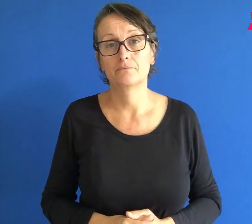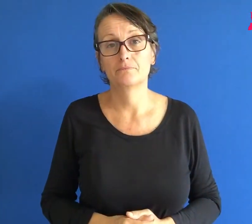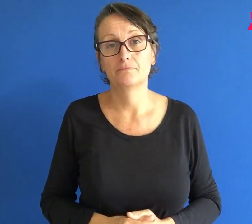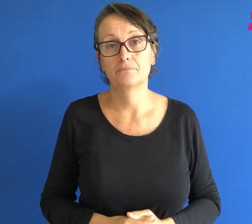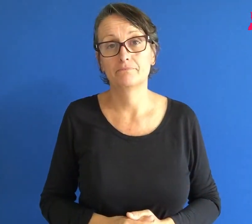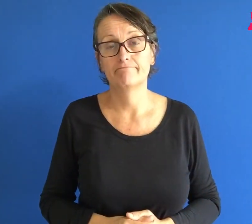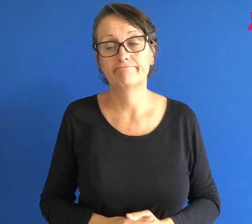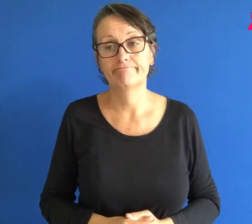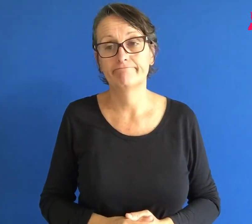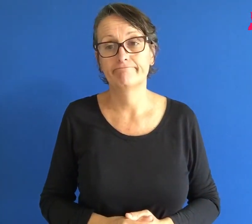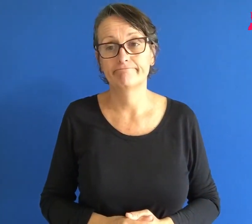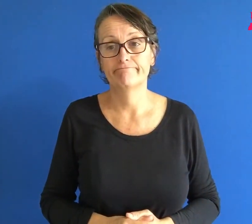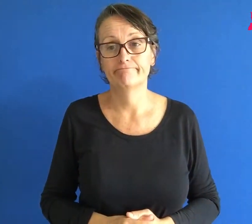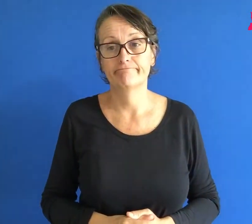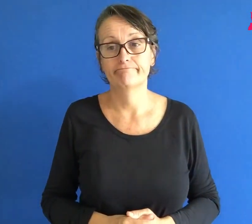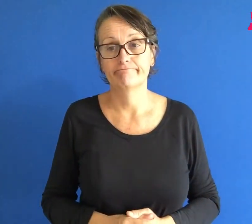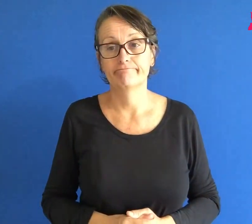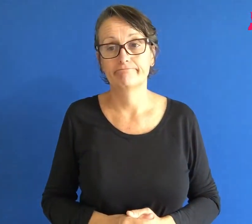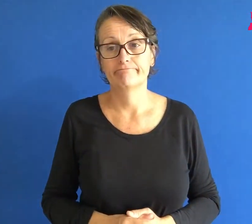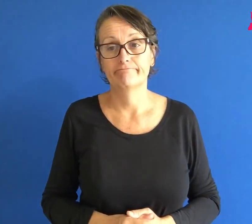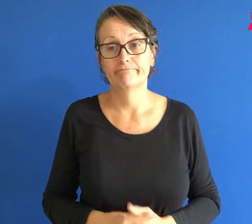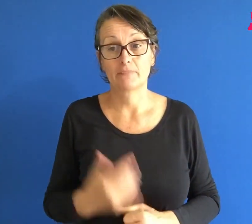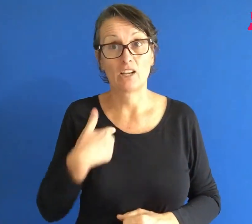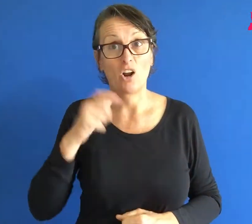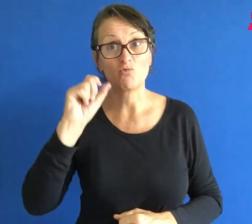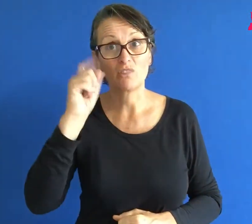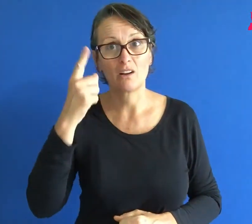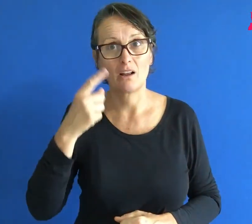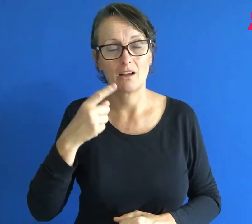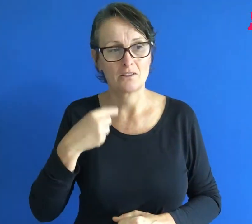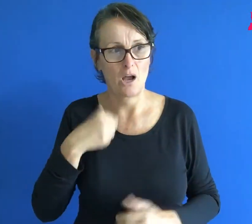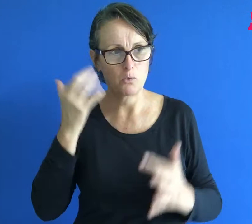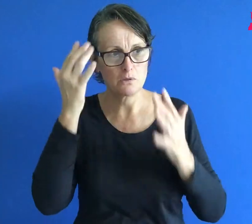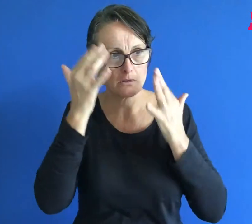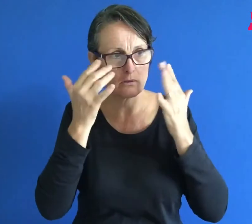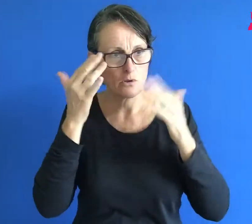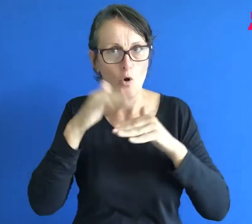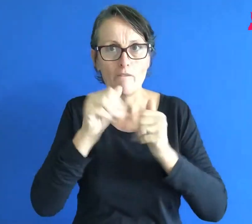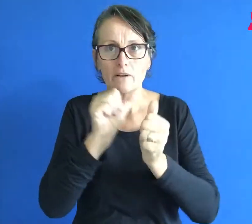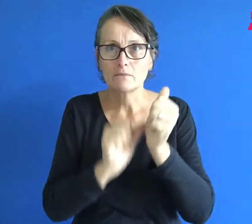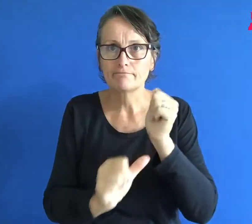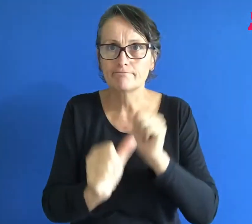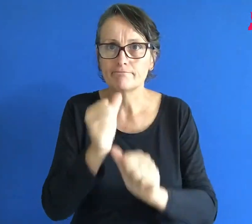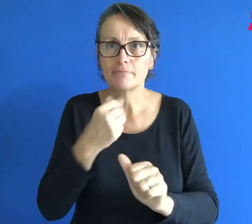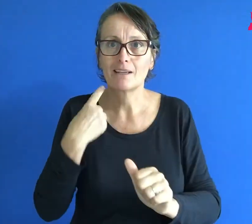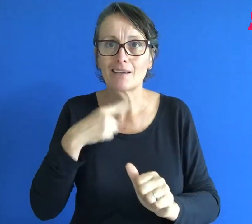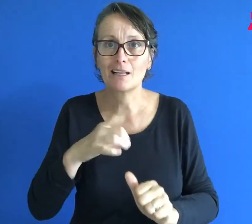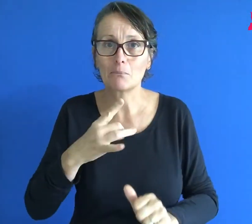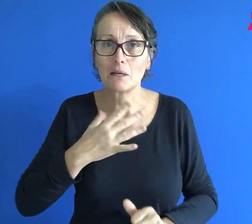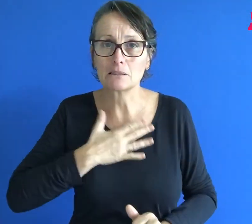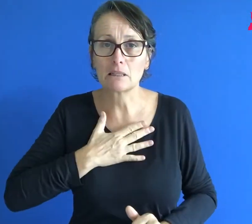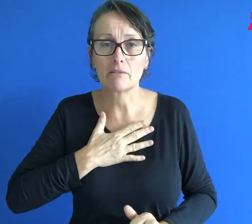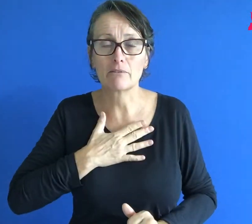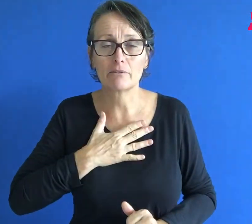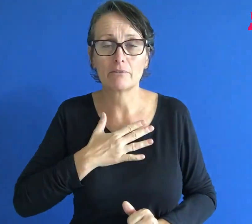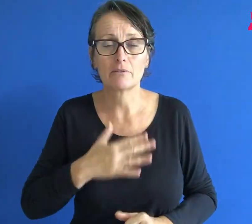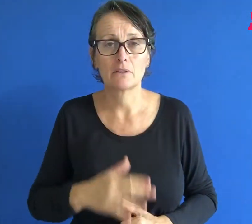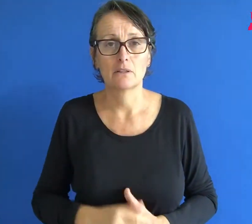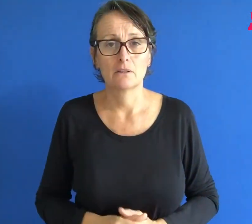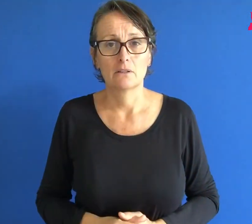And I realised what I was contemplating. I think this is where that little compartmentalisation and intellectual view